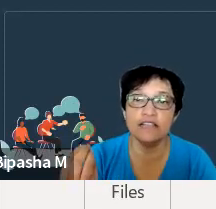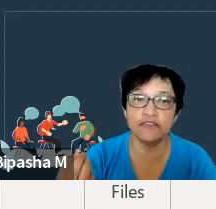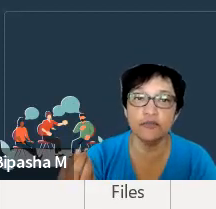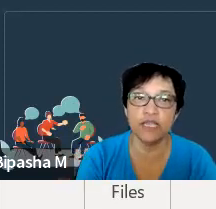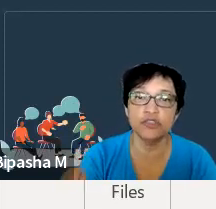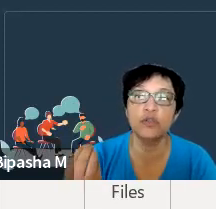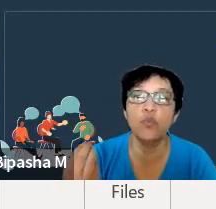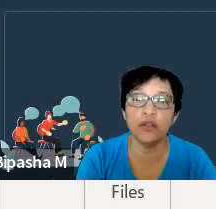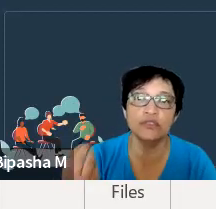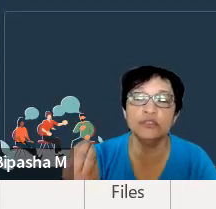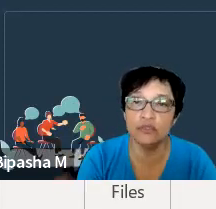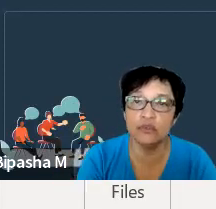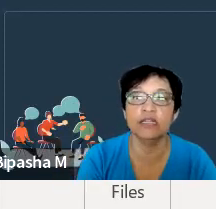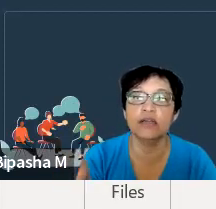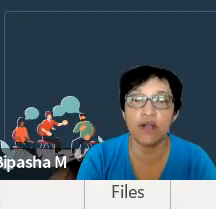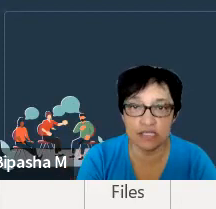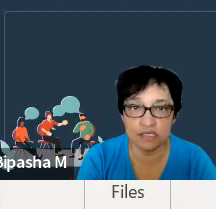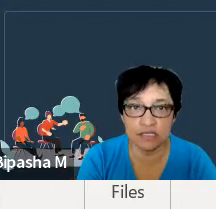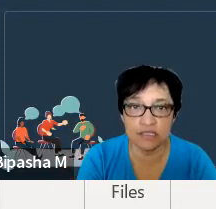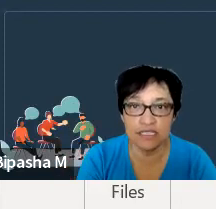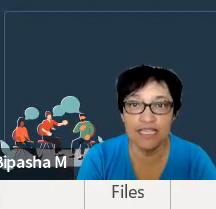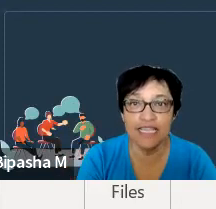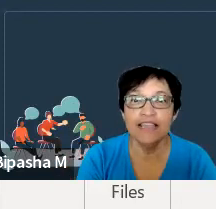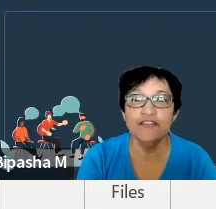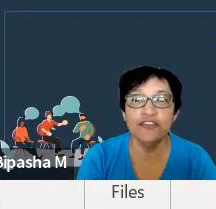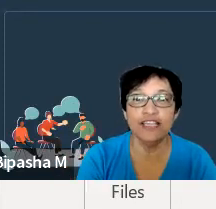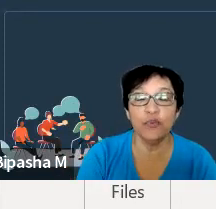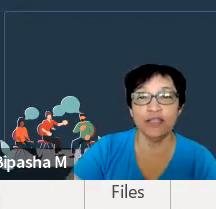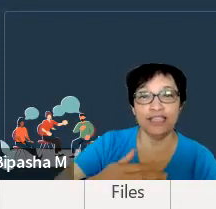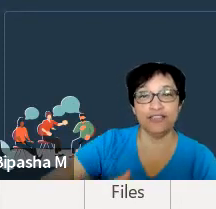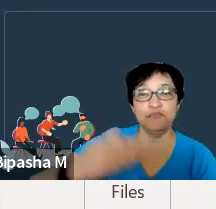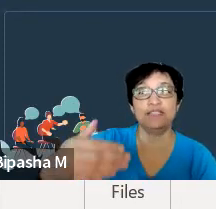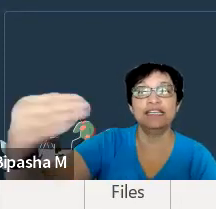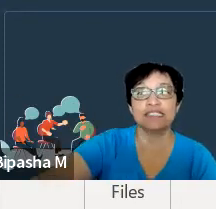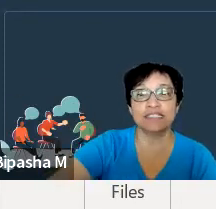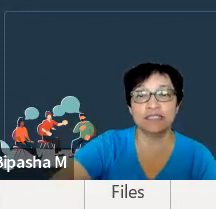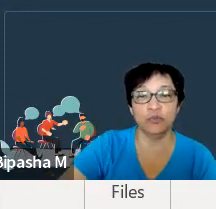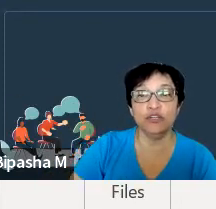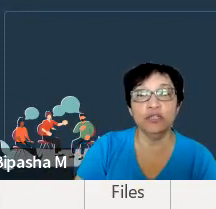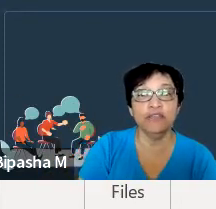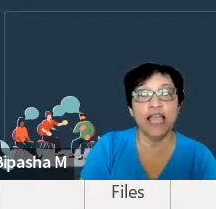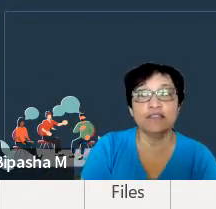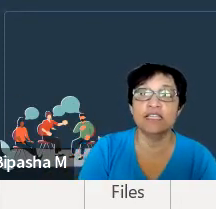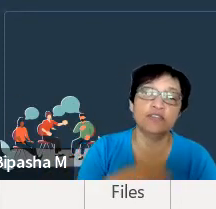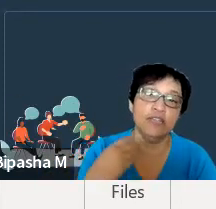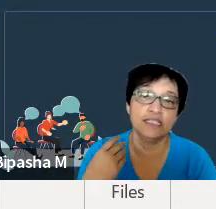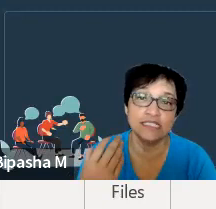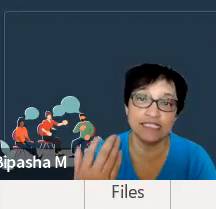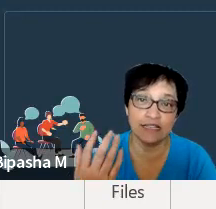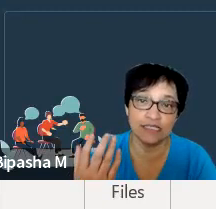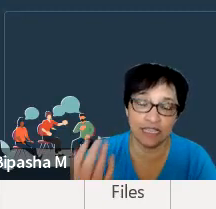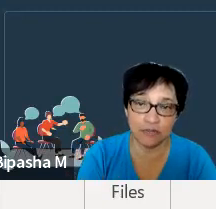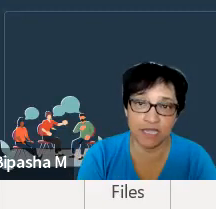access information on what to do in a crisis. So we're thinking of building a system. We don't even have a